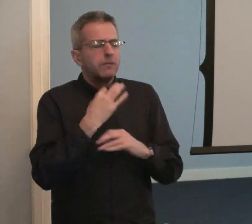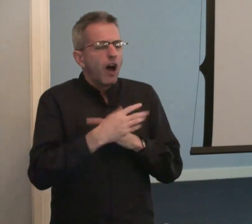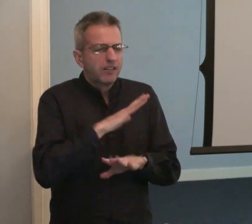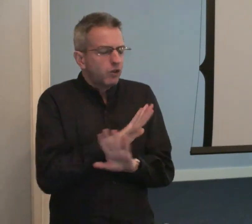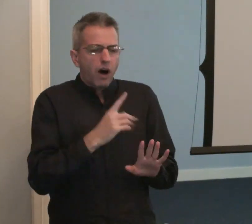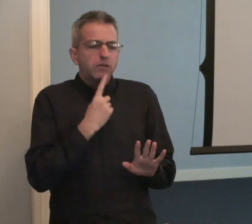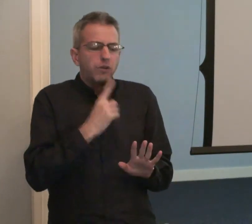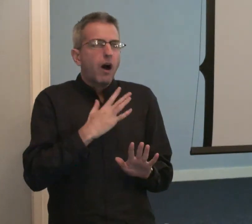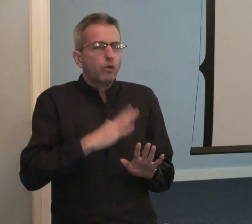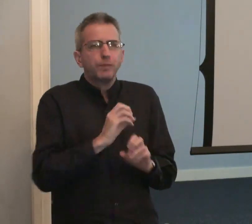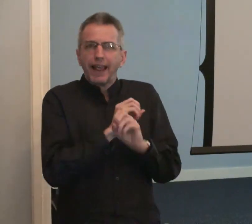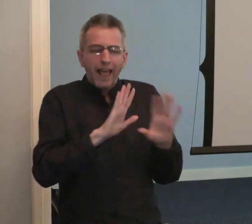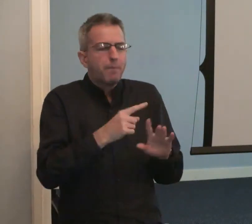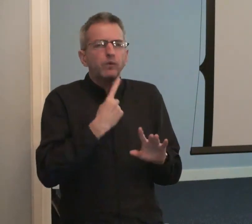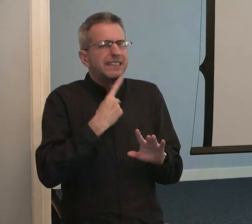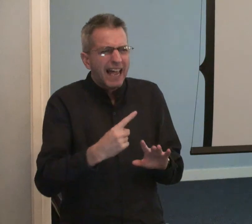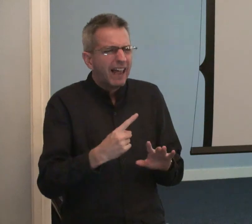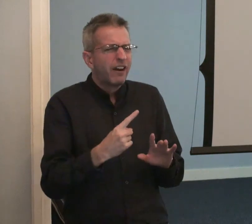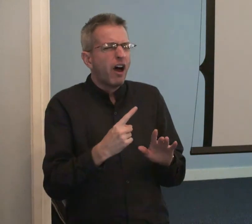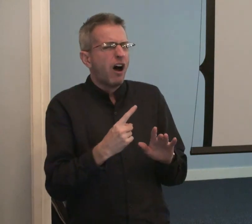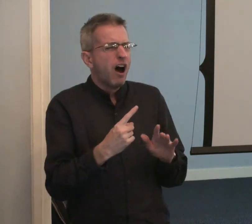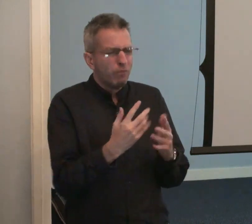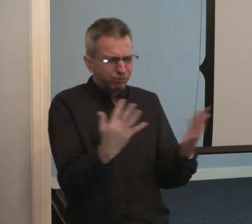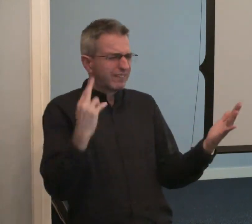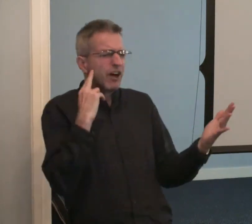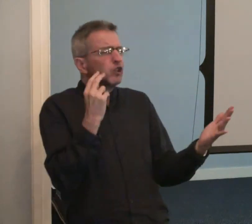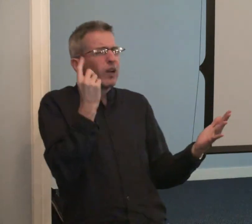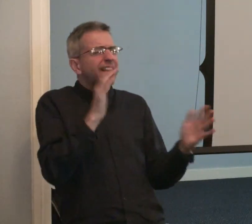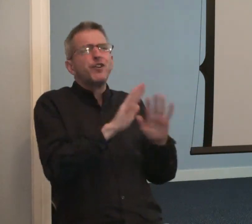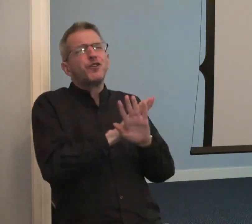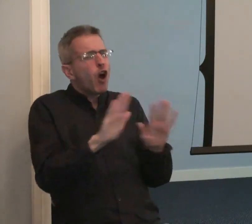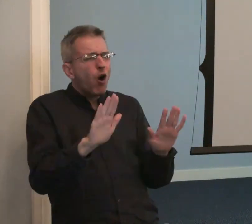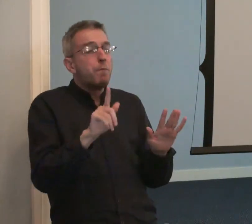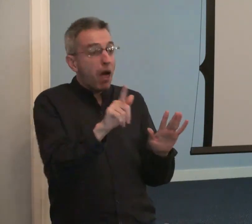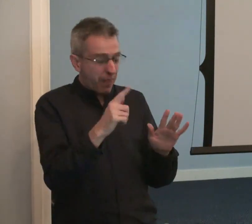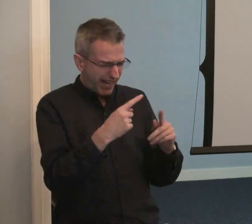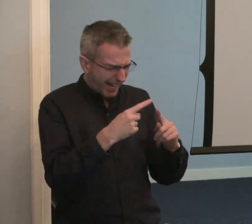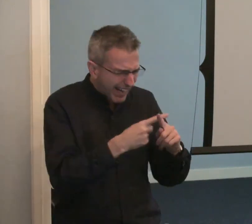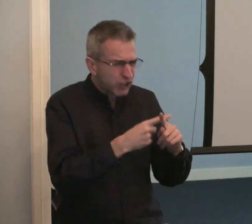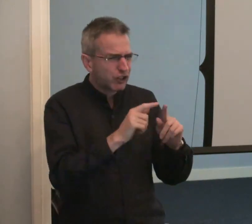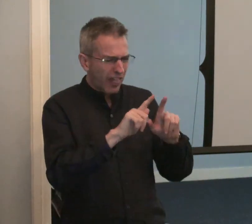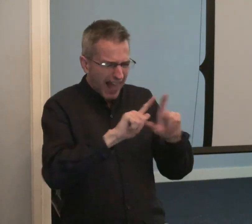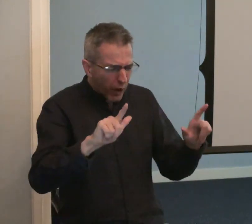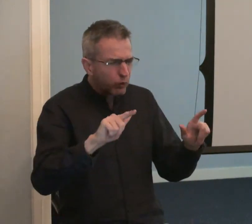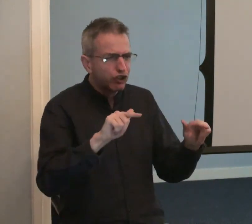to understand with that. And I want to be clear in that I don't mean that there was too many deaf people involved, but I think